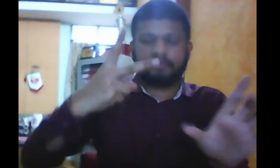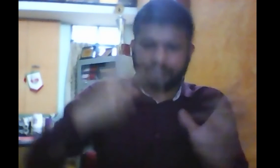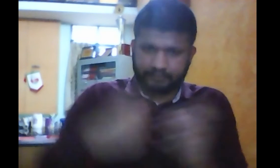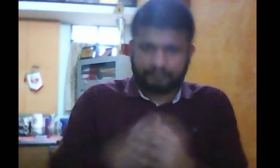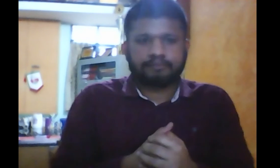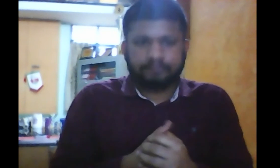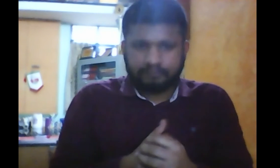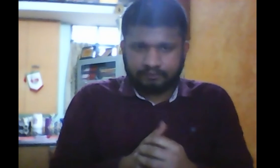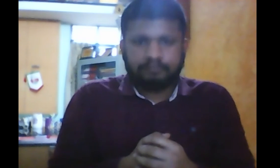an professional interpreter.